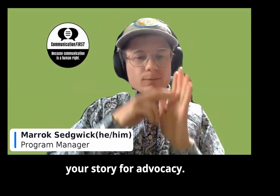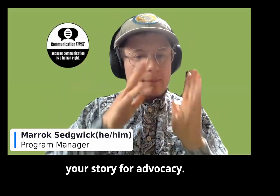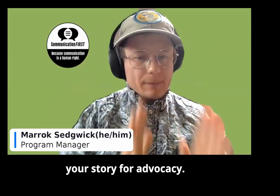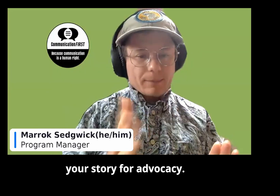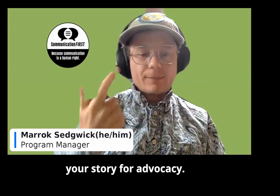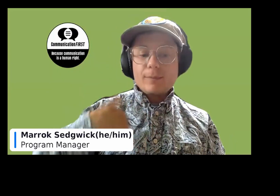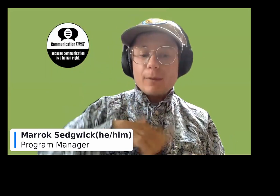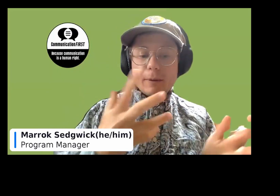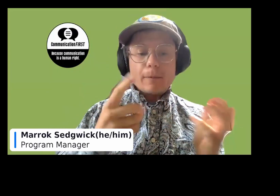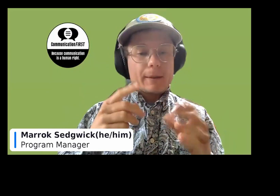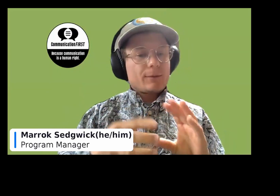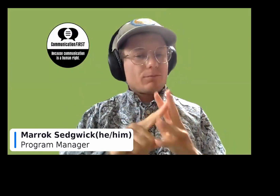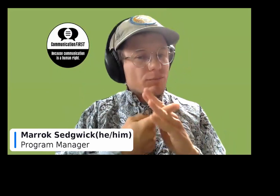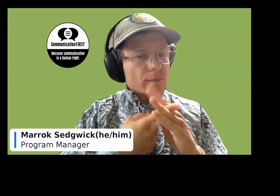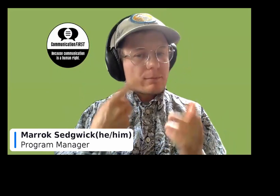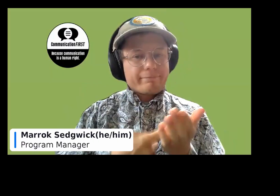story for advocacy.